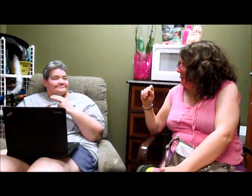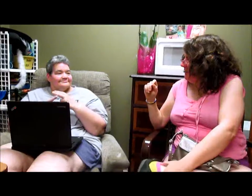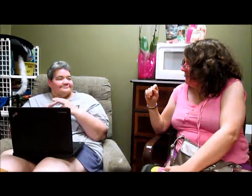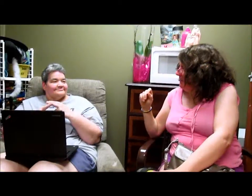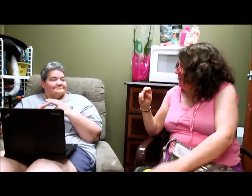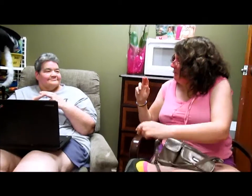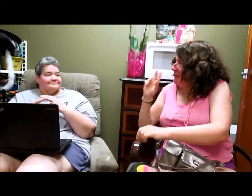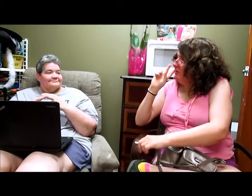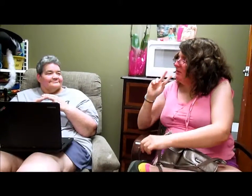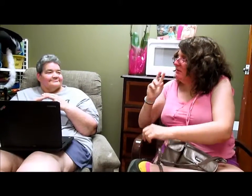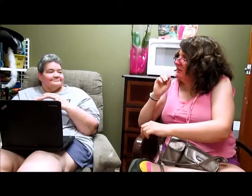Okay.